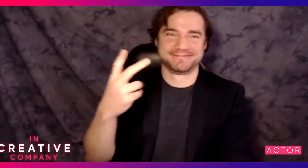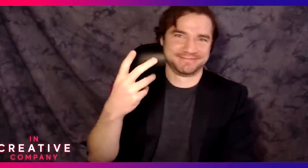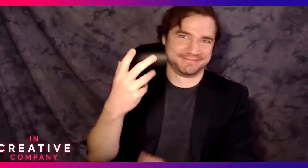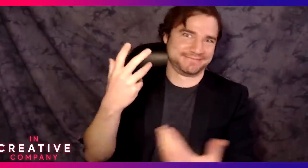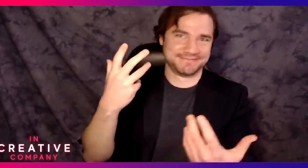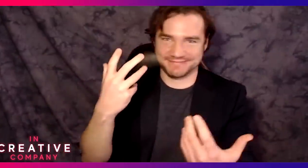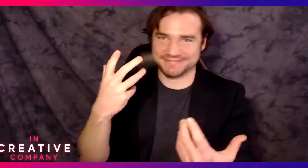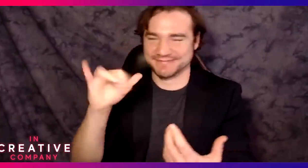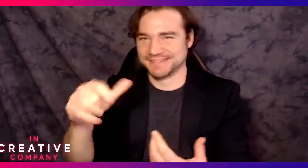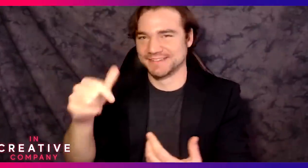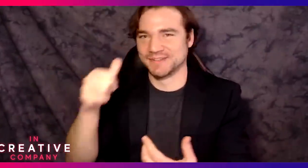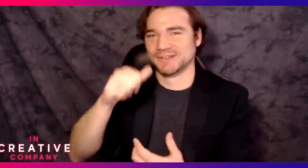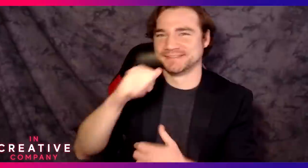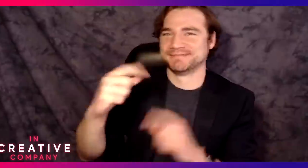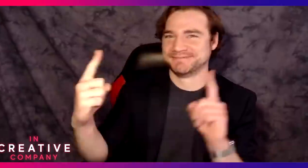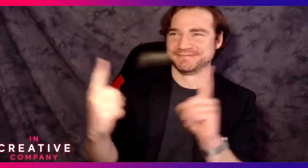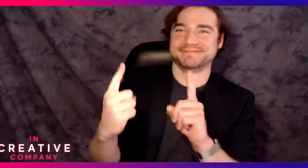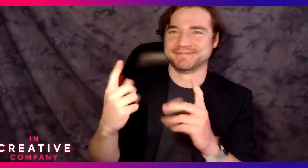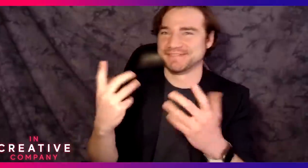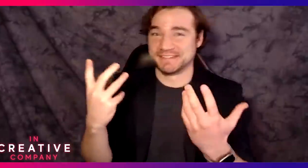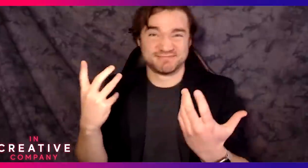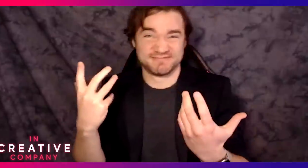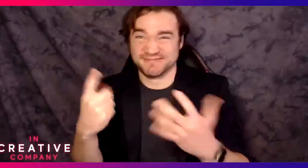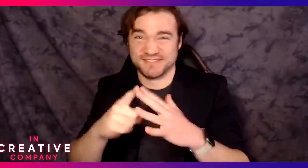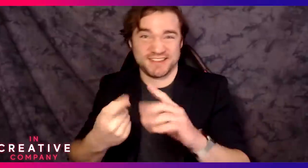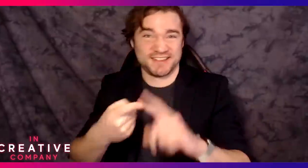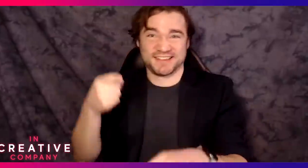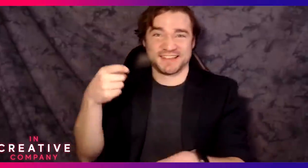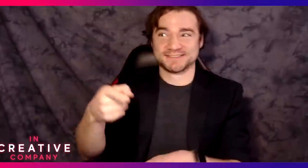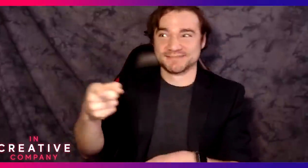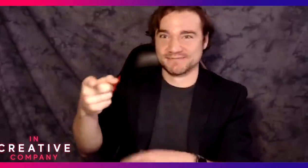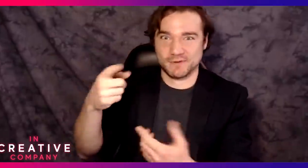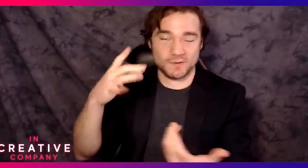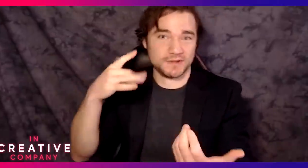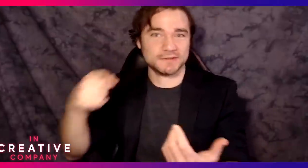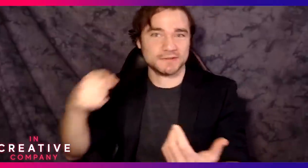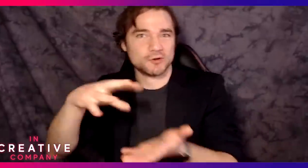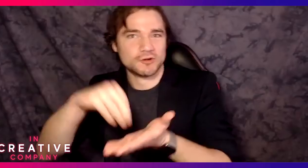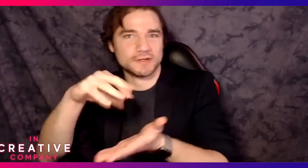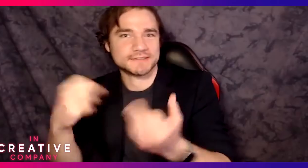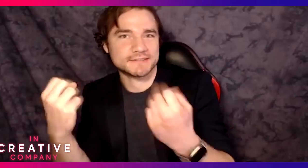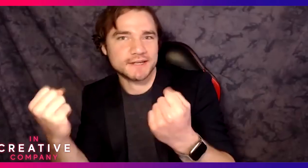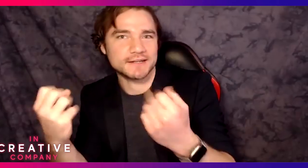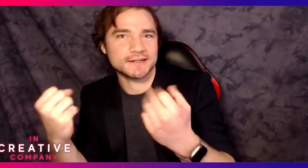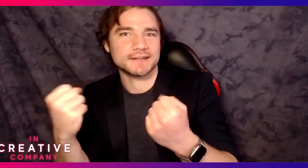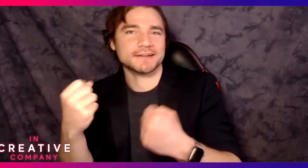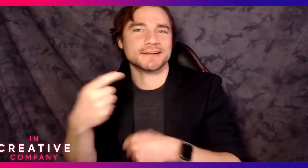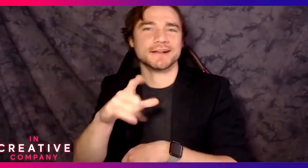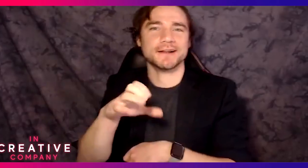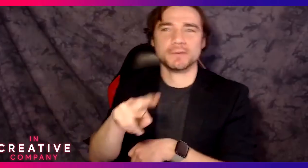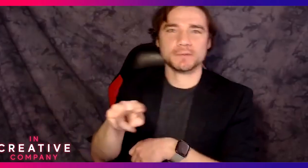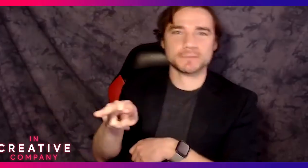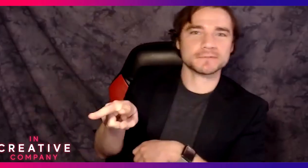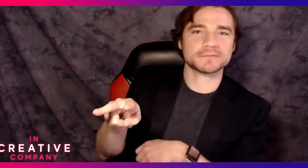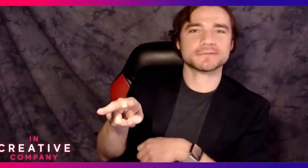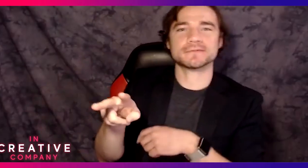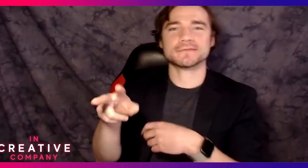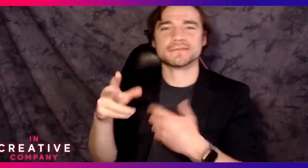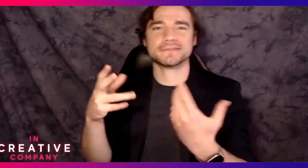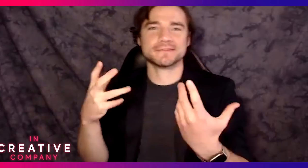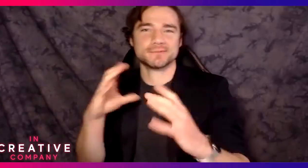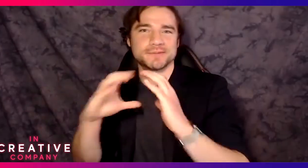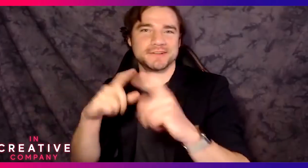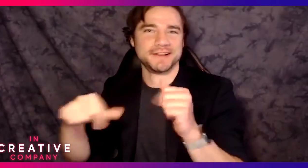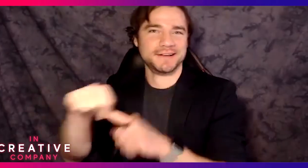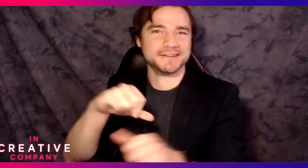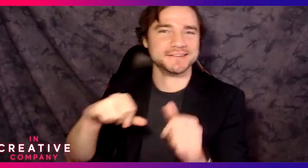film. And I think that just kind of hit with me. You know, he saw this girl, they meet, and it just kind of grew organically from there. I mean, she wants to learn sign language.